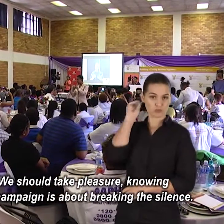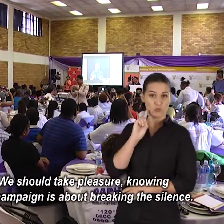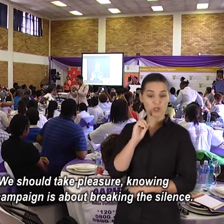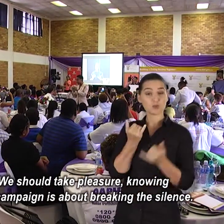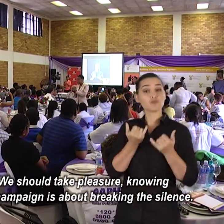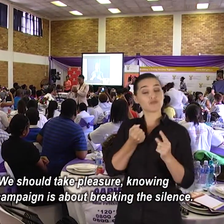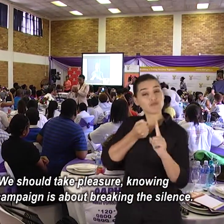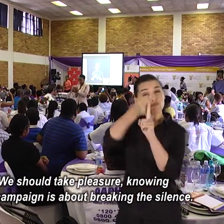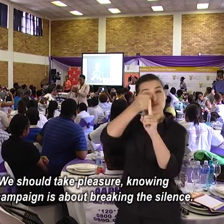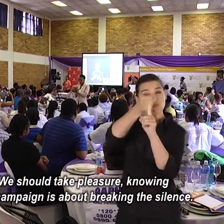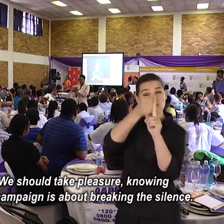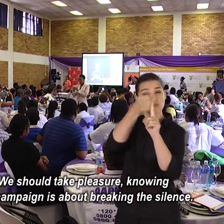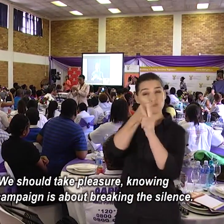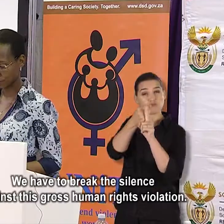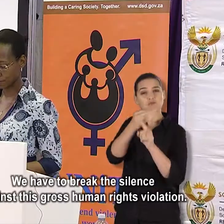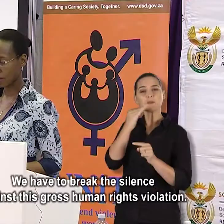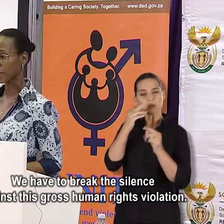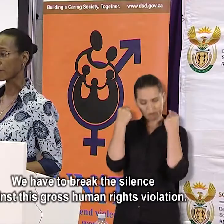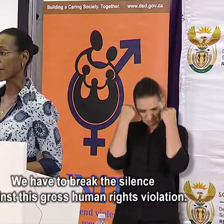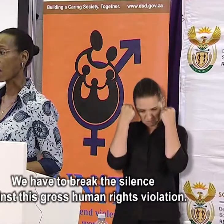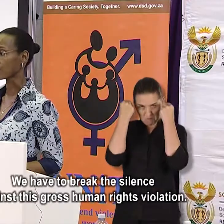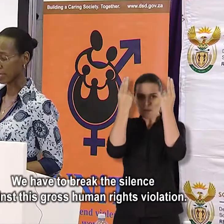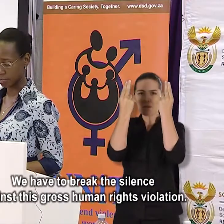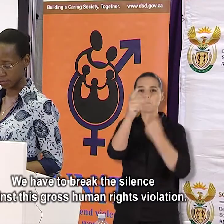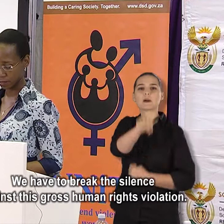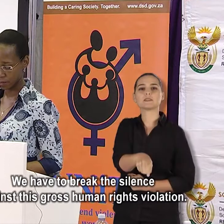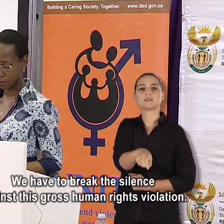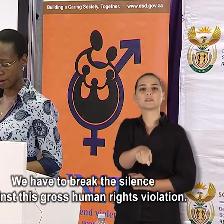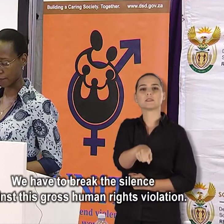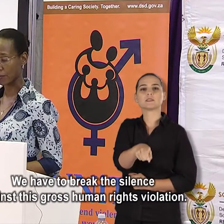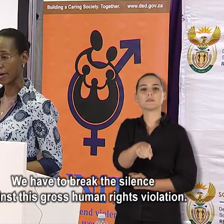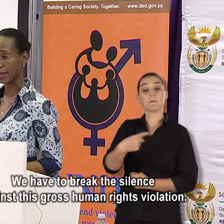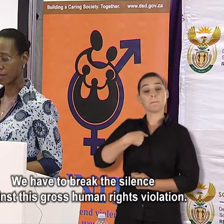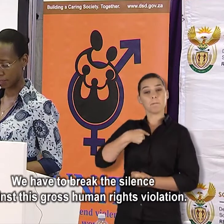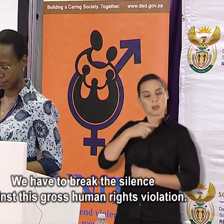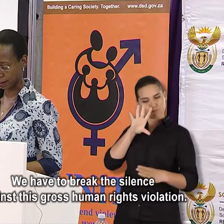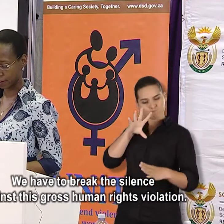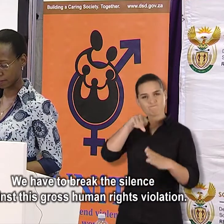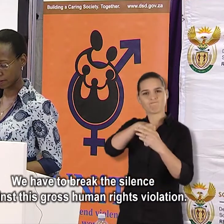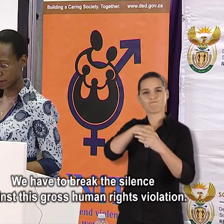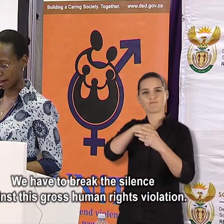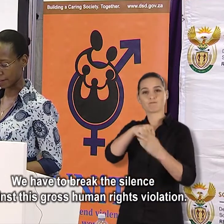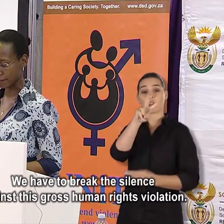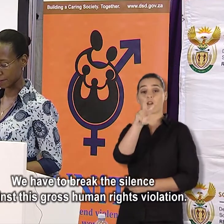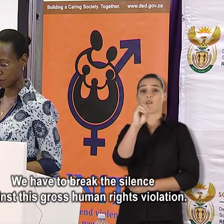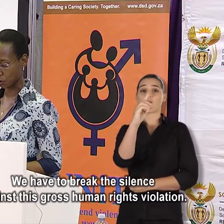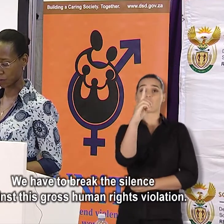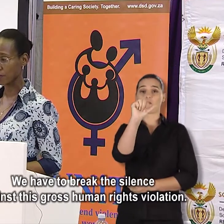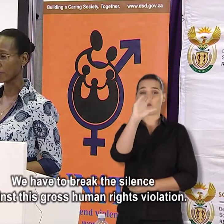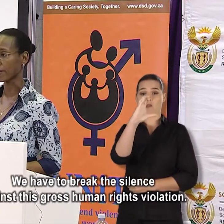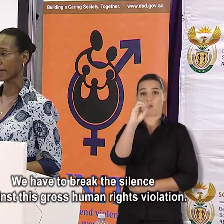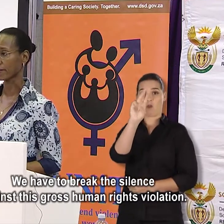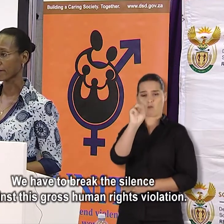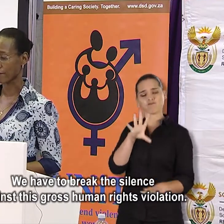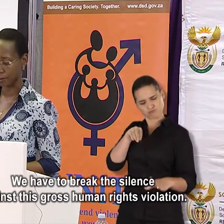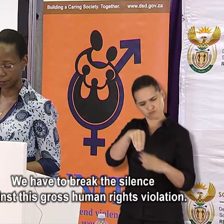this campaign is about breaking the silence, and to be counted in, we have to break the silence against this